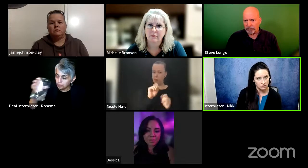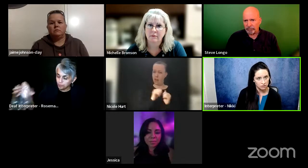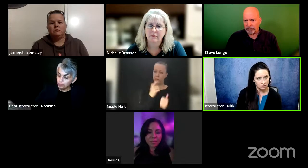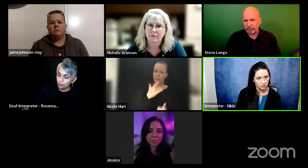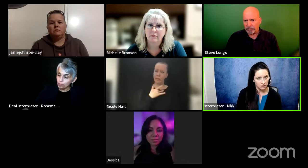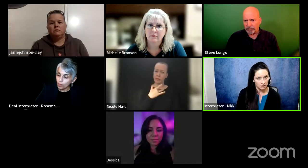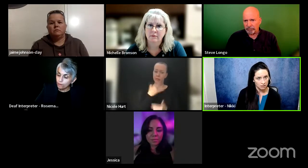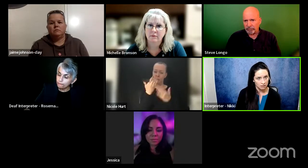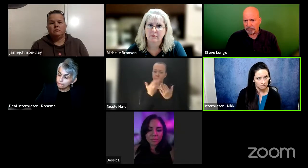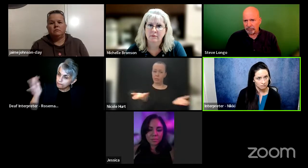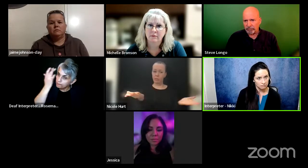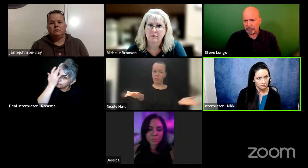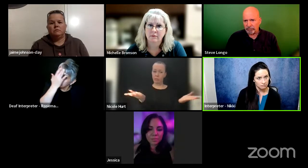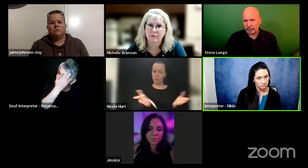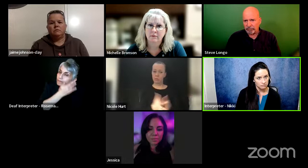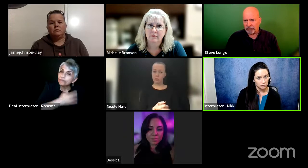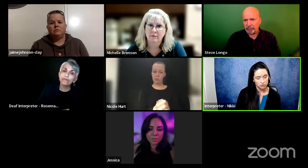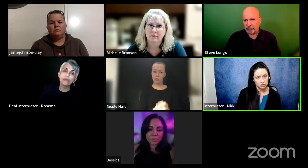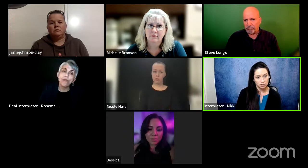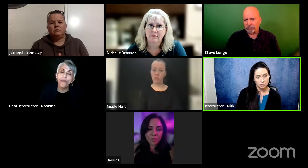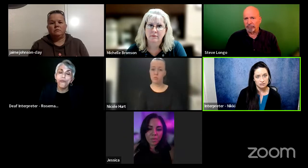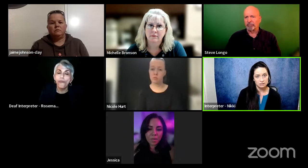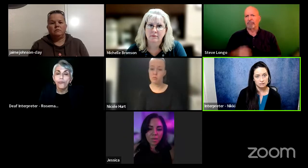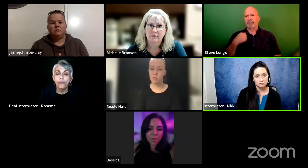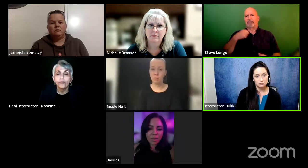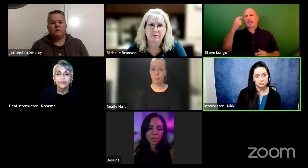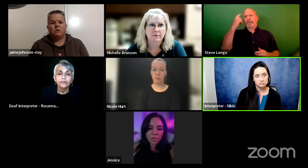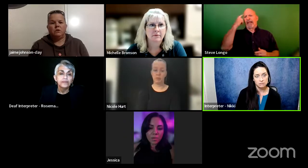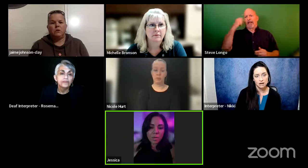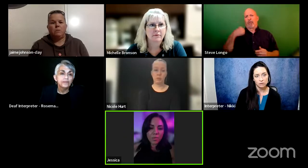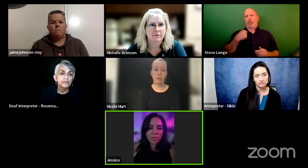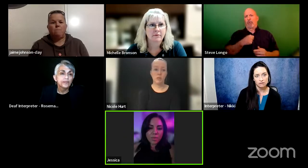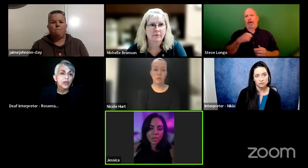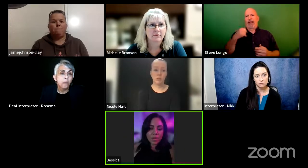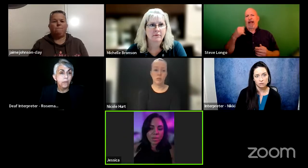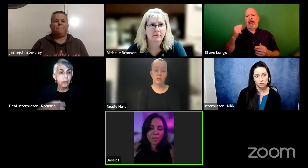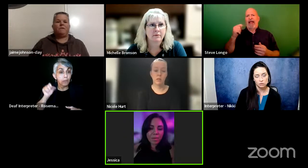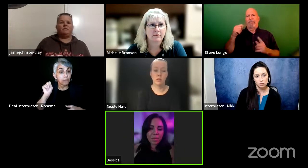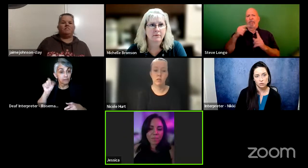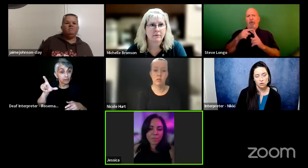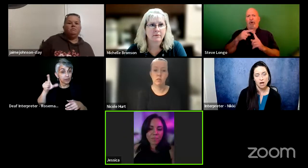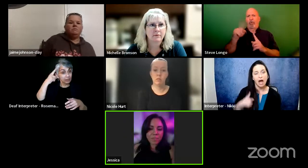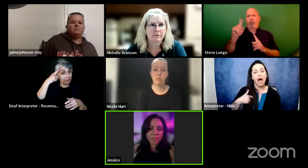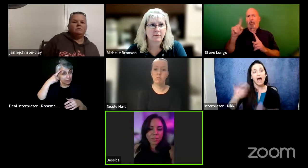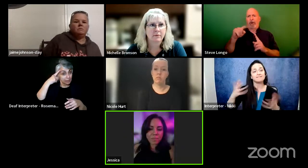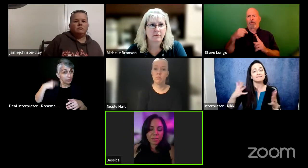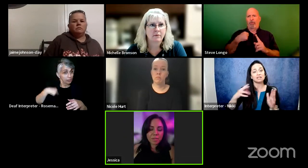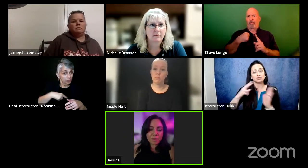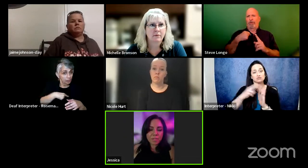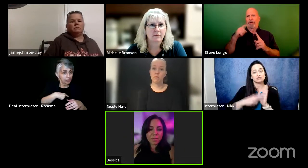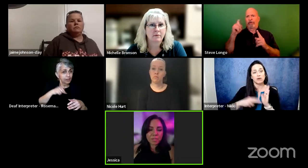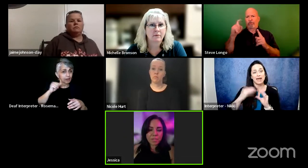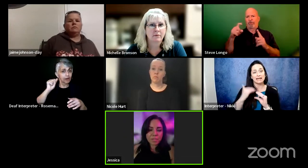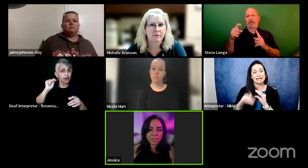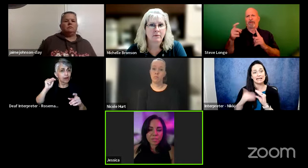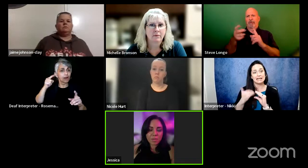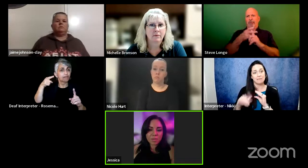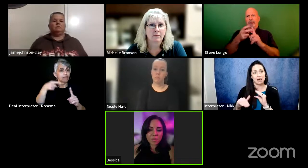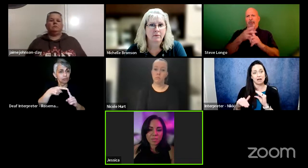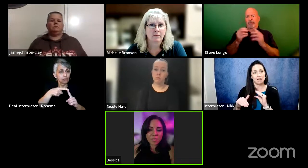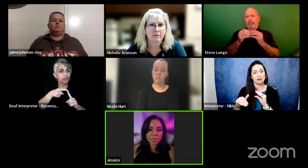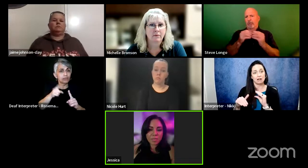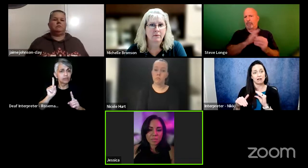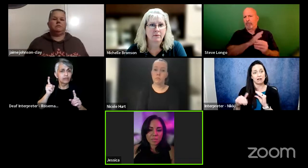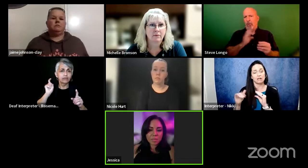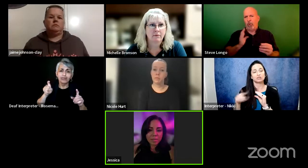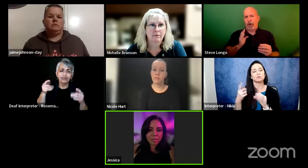vote. So I'm just curious. Well, I read the email, I read the information, but I was just double checking this is the right